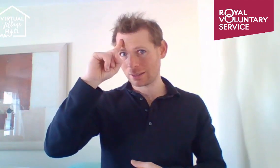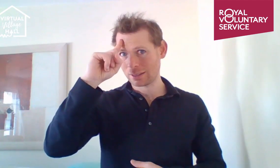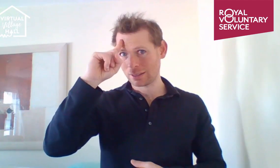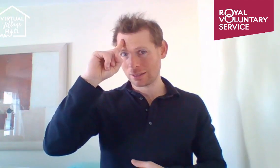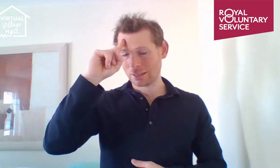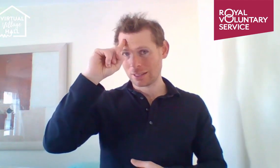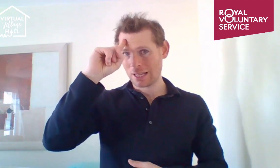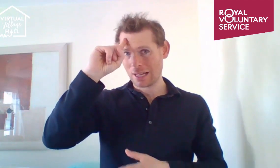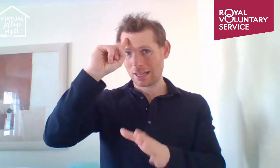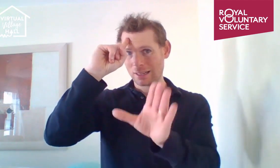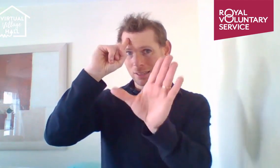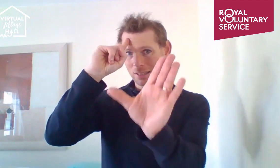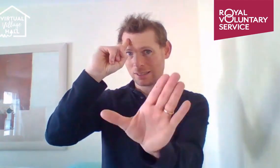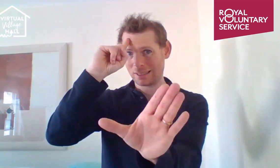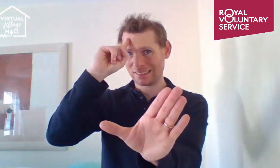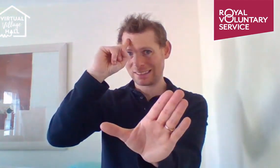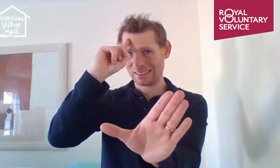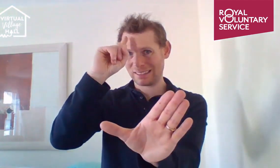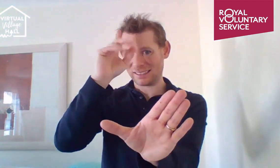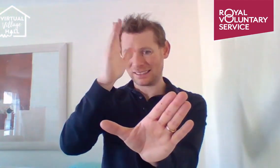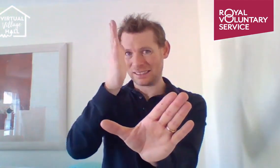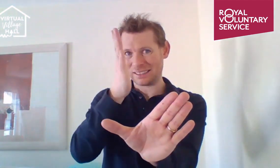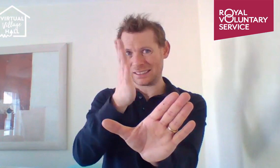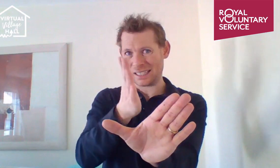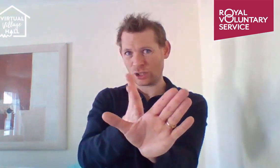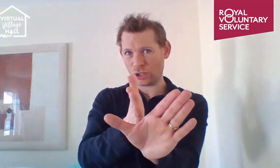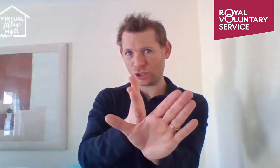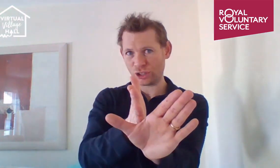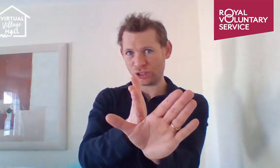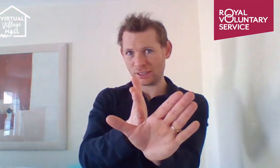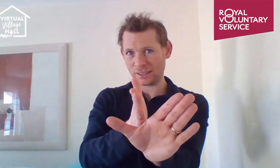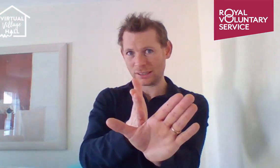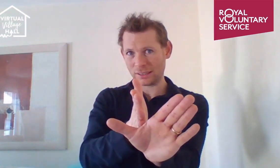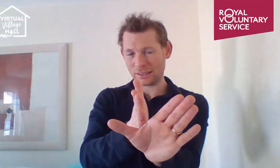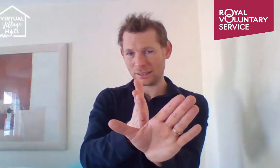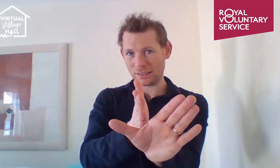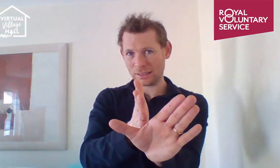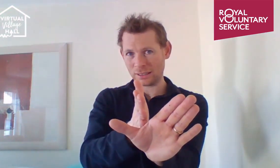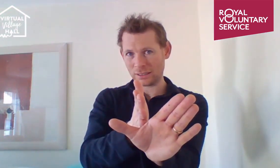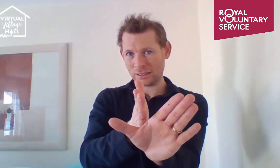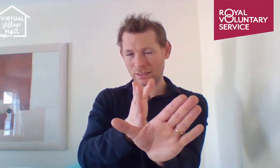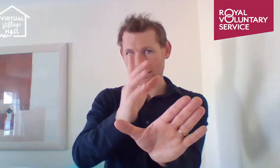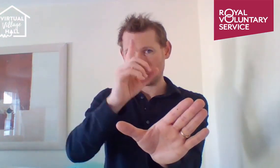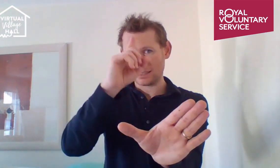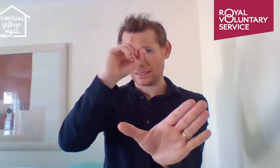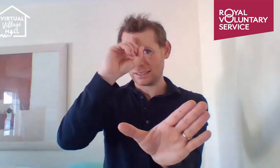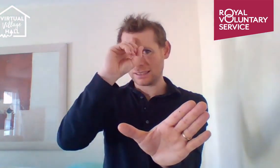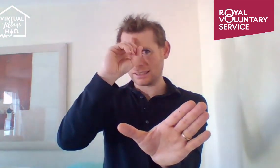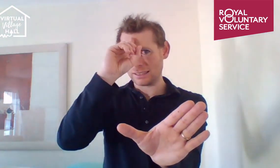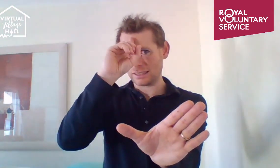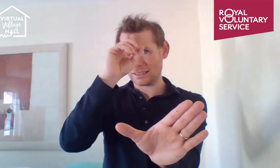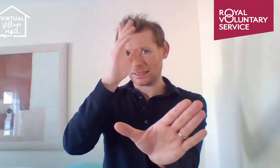brain, and then we have our hand out in front for psychology.